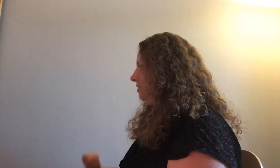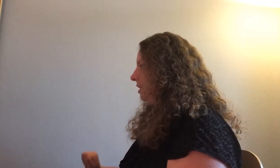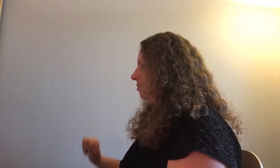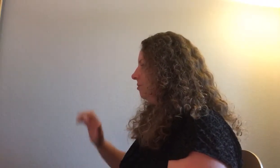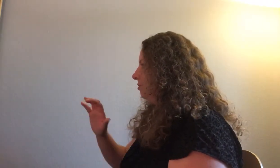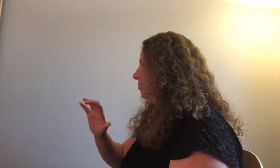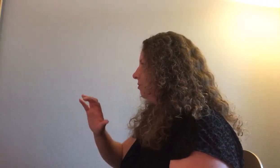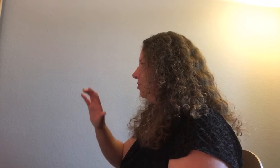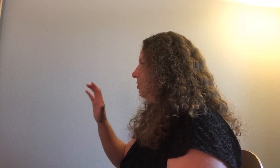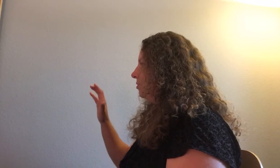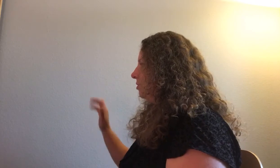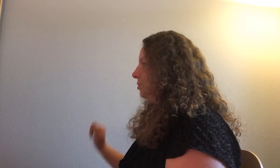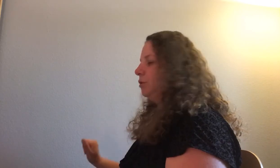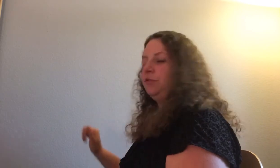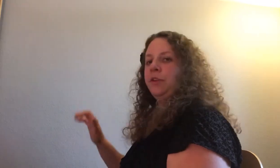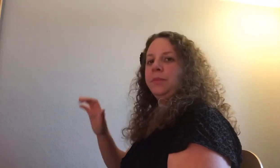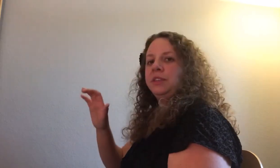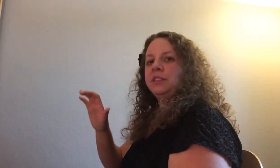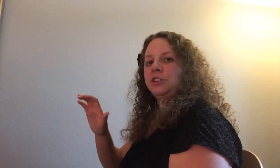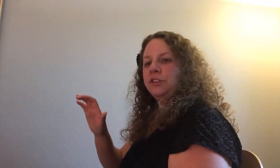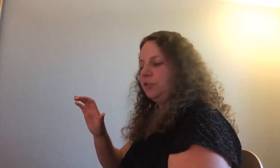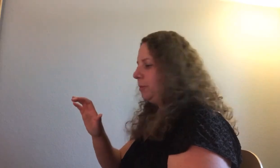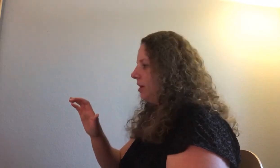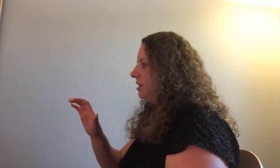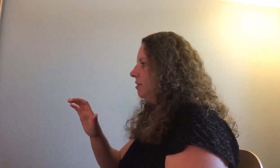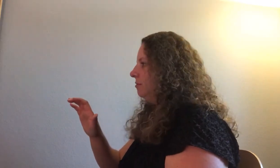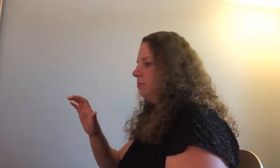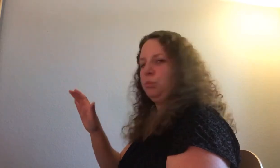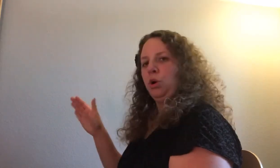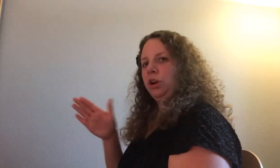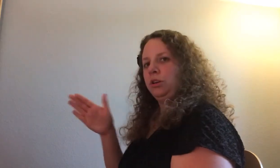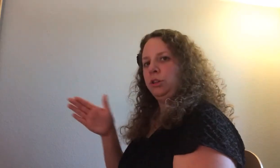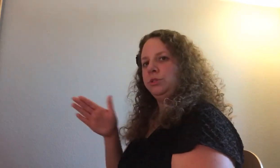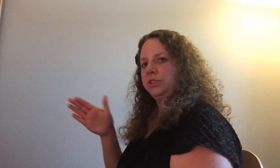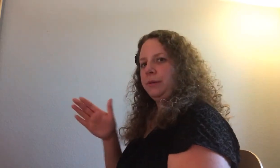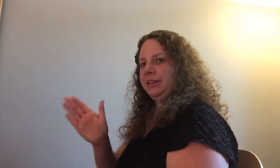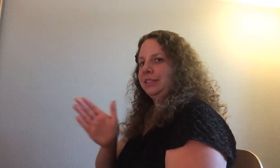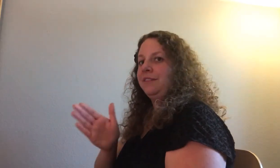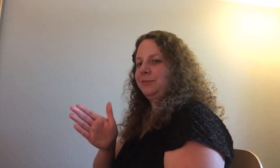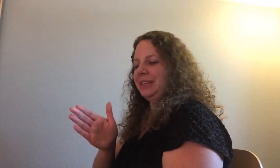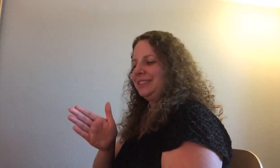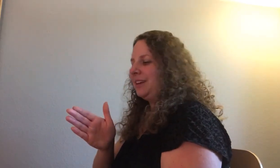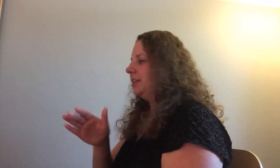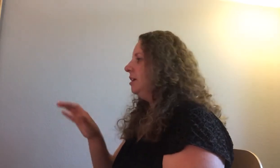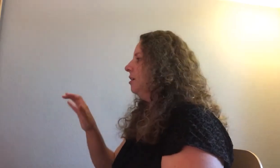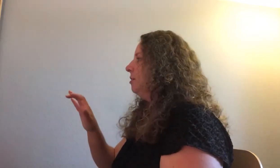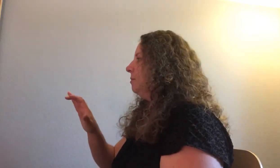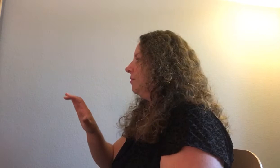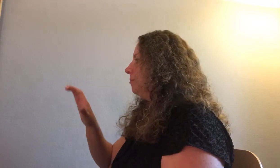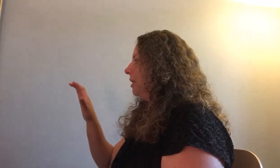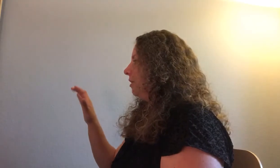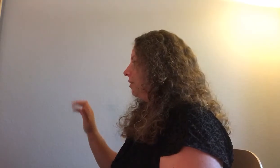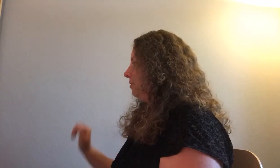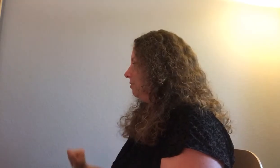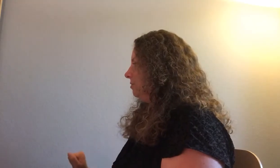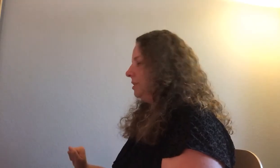down. So from the center of your body, more closer that way, it doesn't have to be exactly, but from here